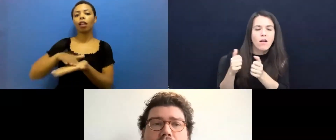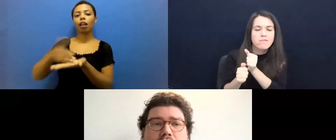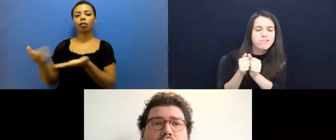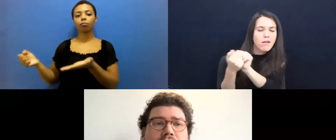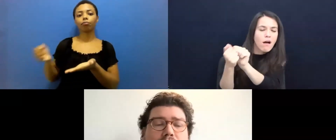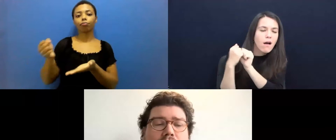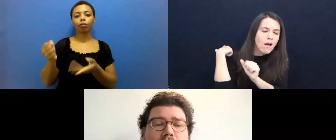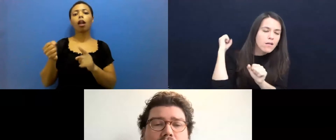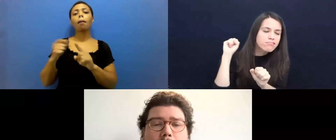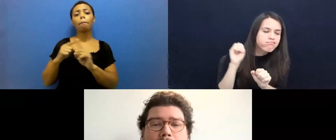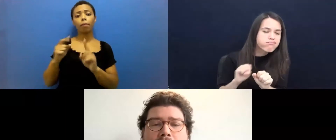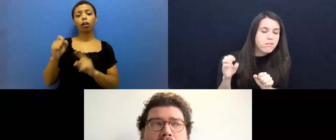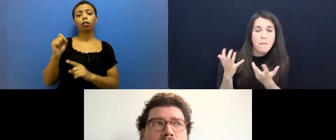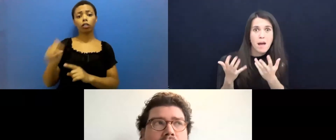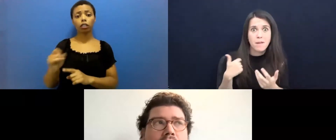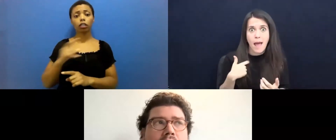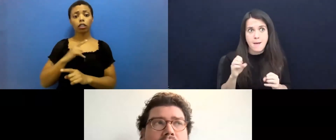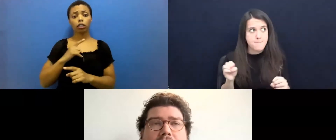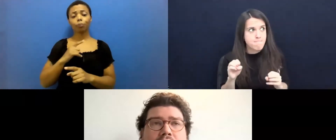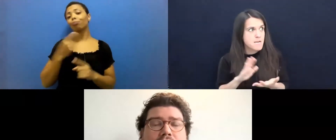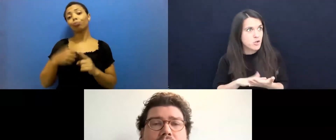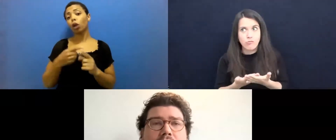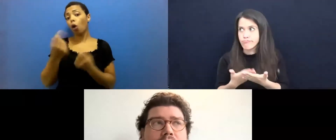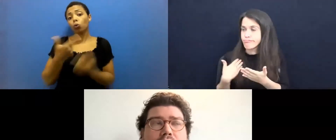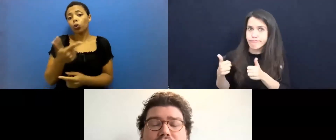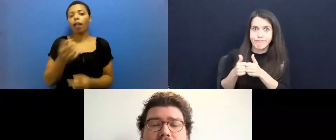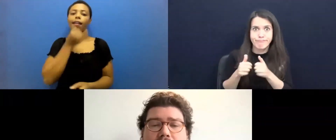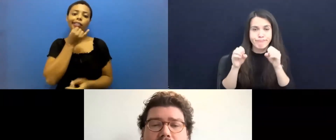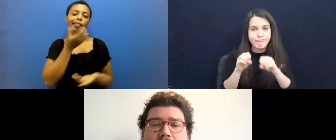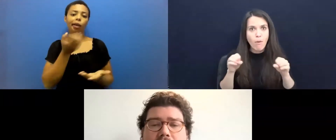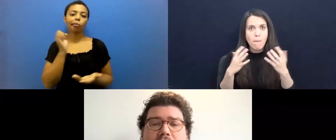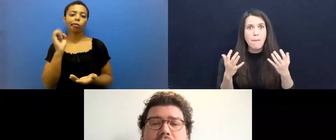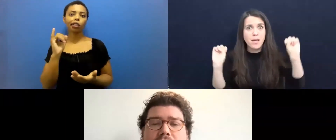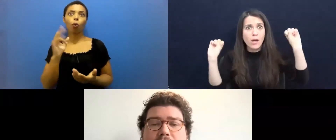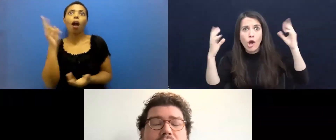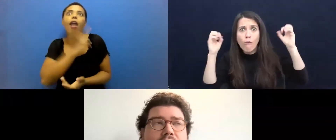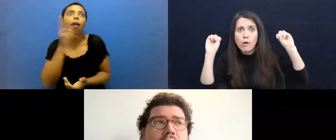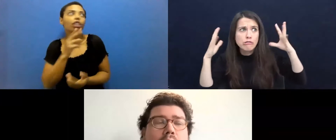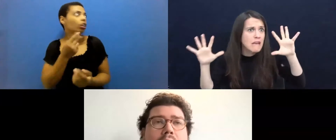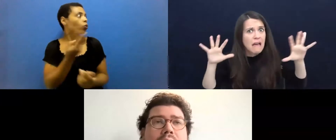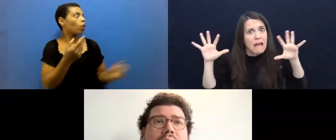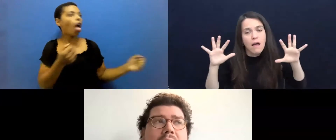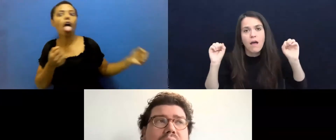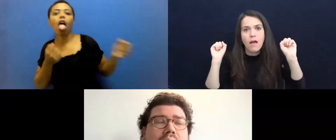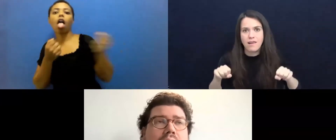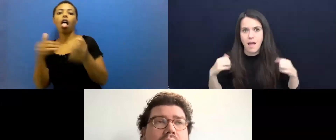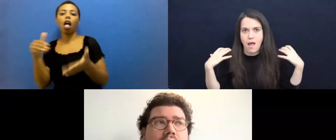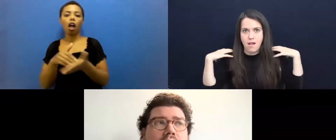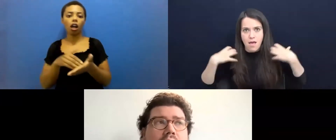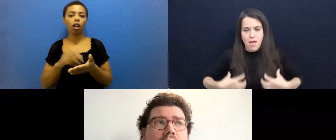available. So for example, in the case of an emergency, they can if they are wearing this